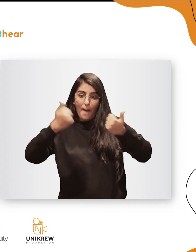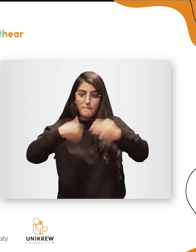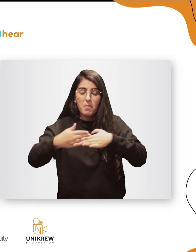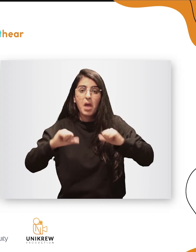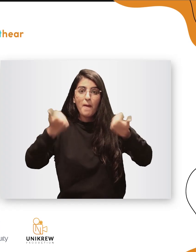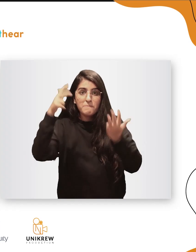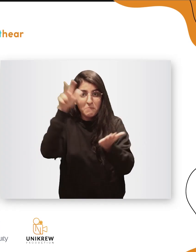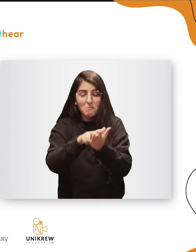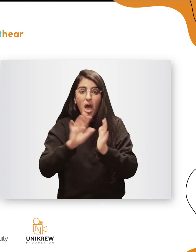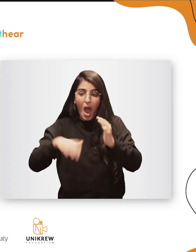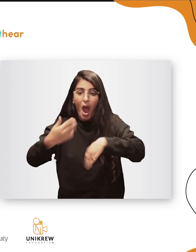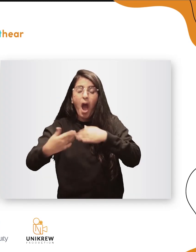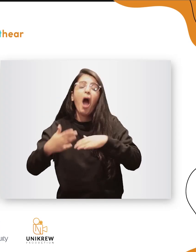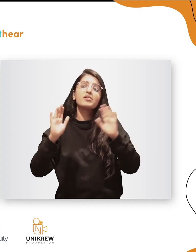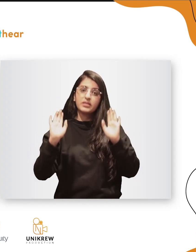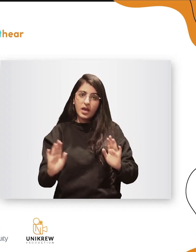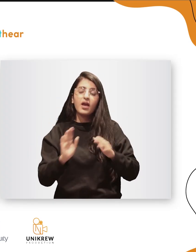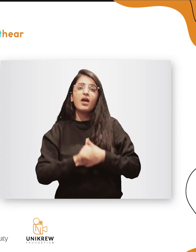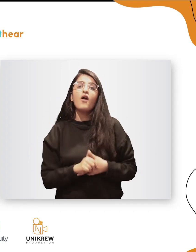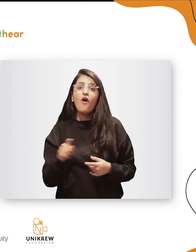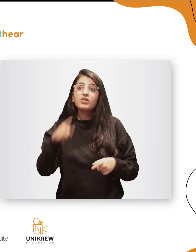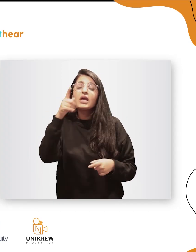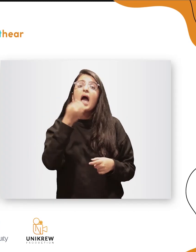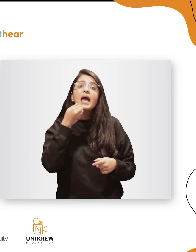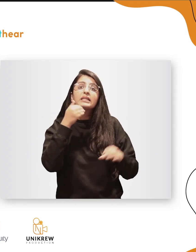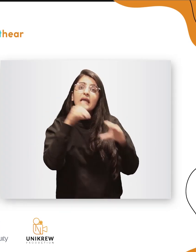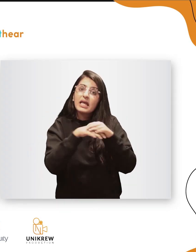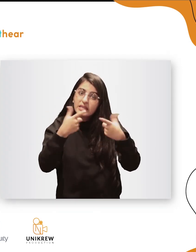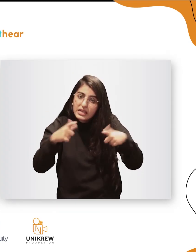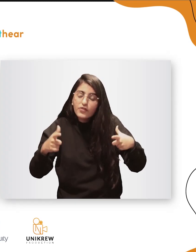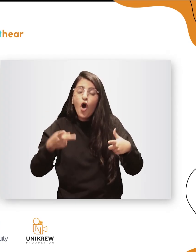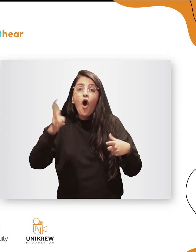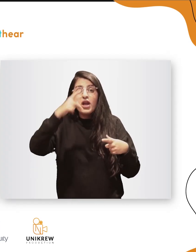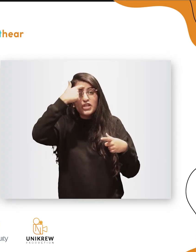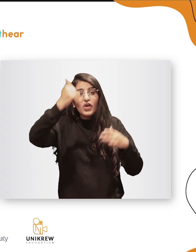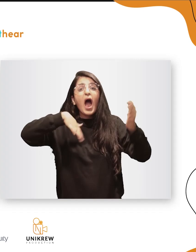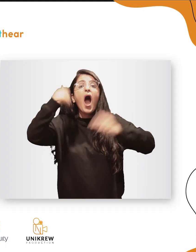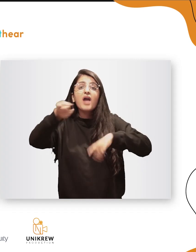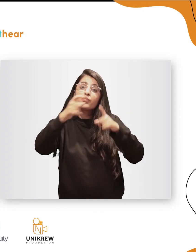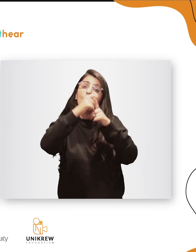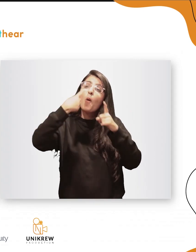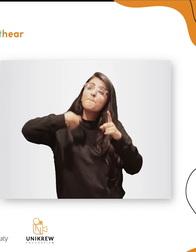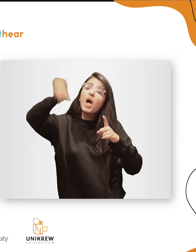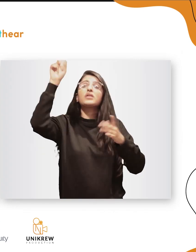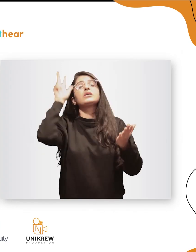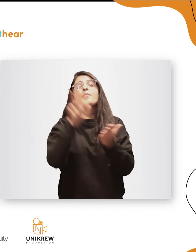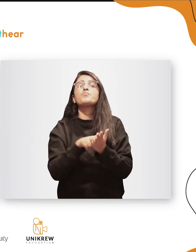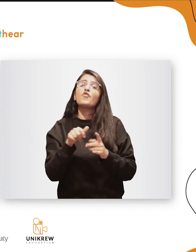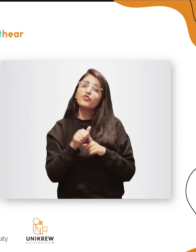to it being ready and passing it as a at least provincial language, and then inshallah in the future as a national